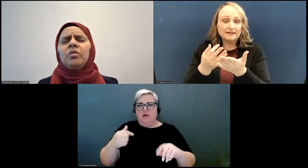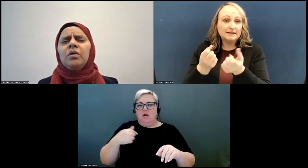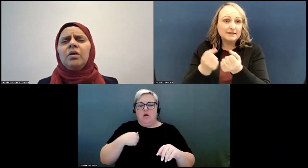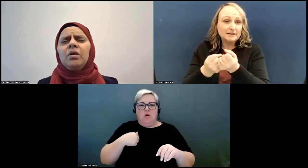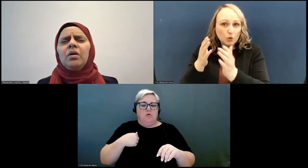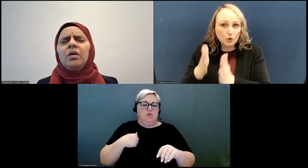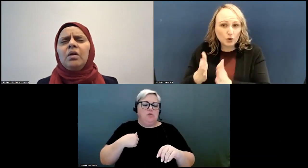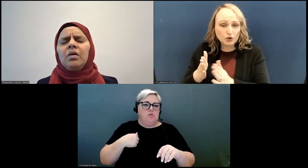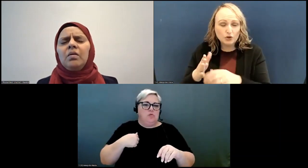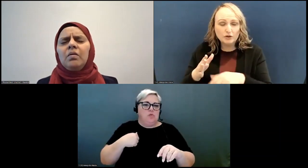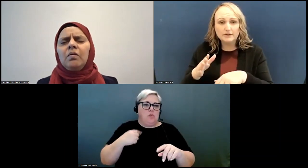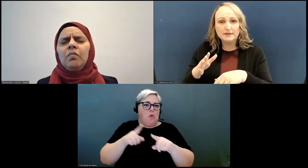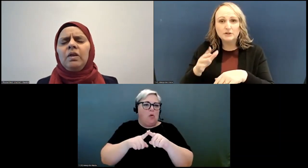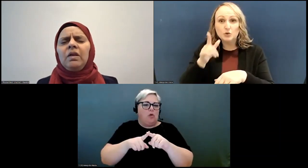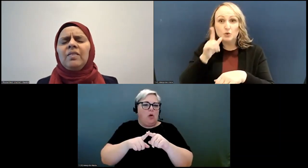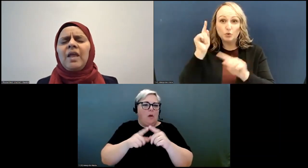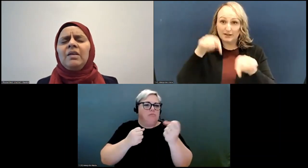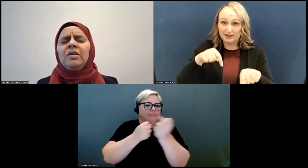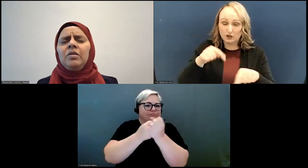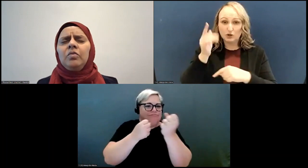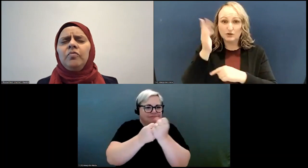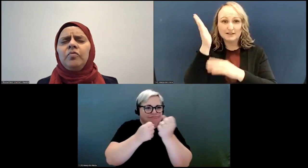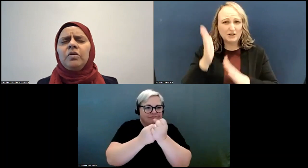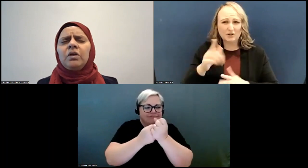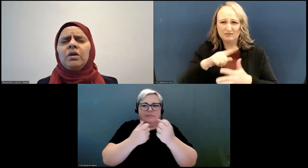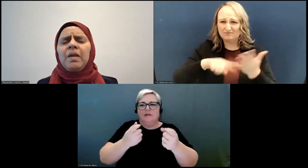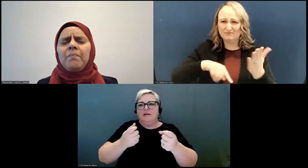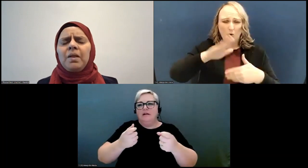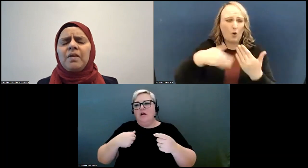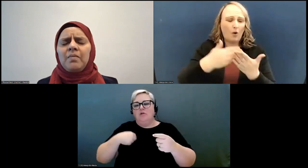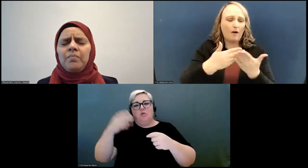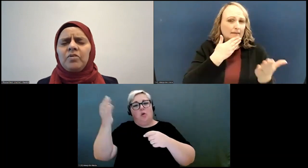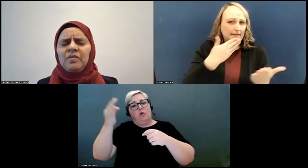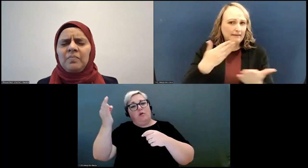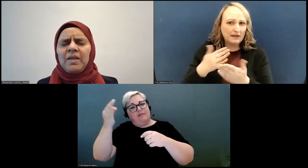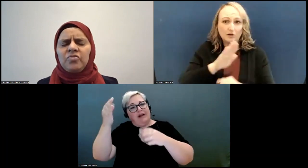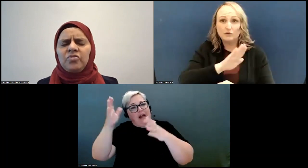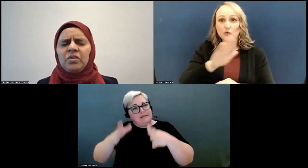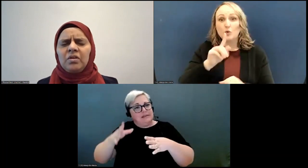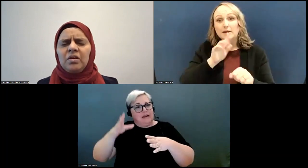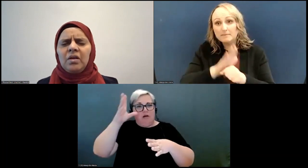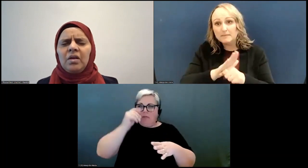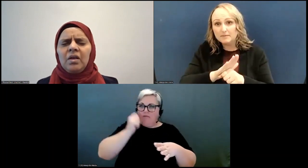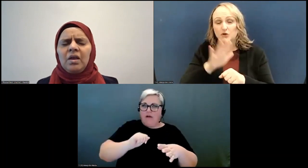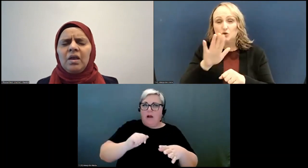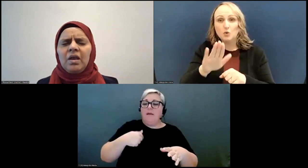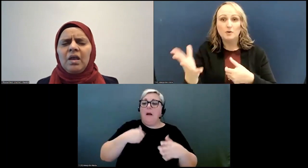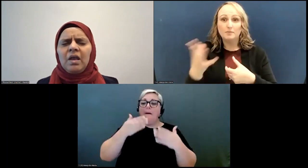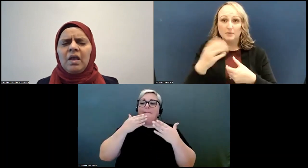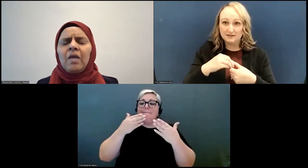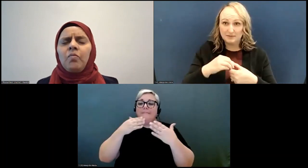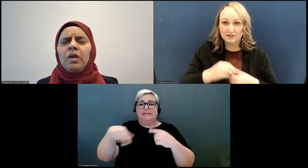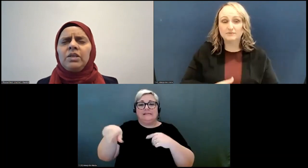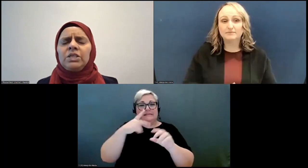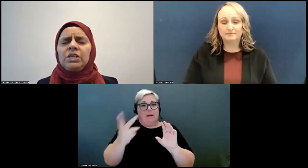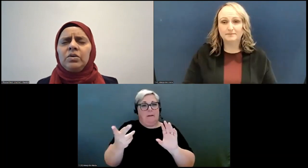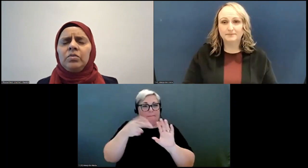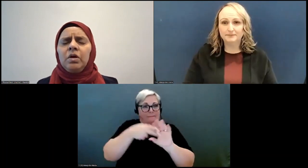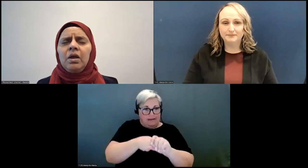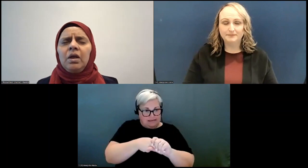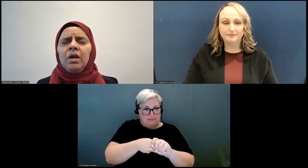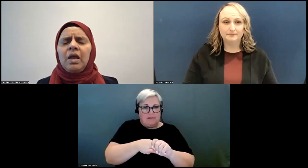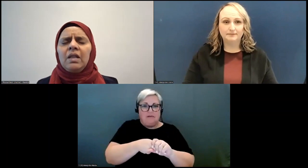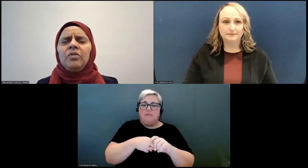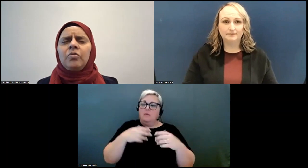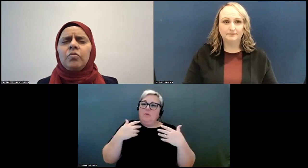speakers. We thank you for your commitment and participation. And I wish